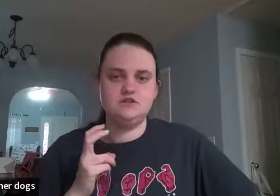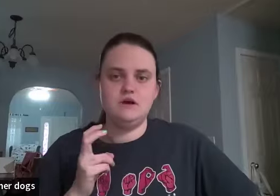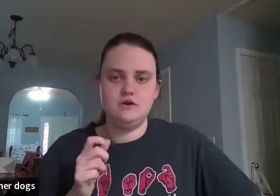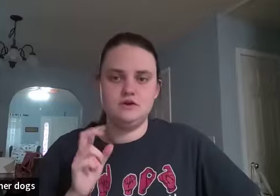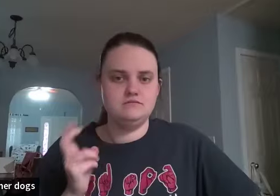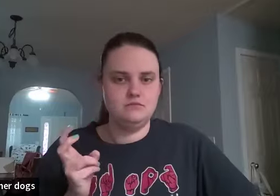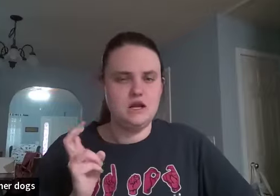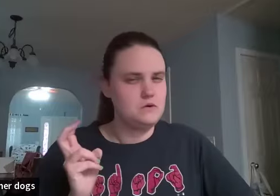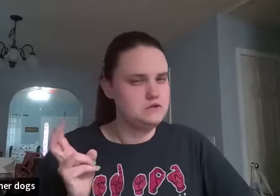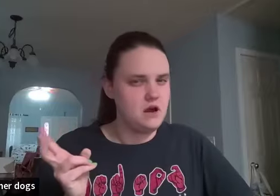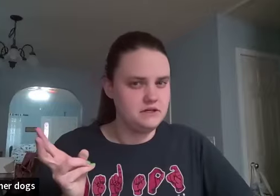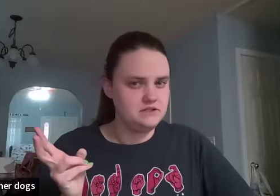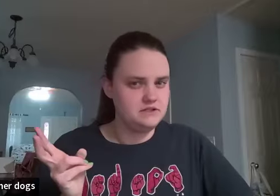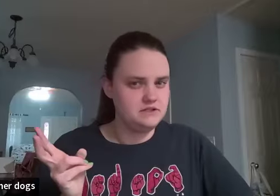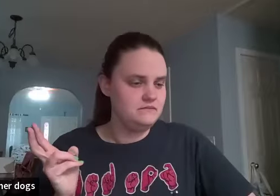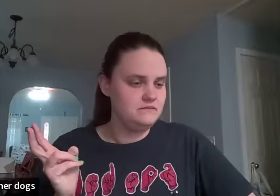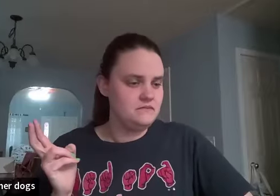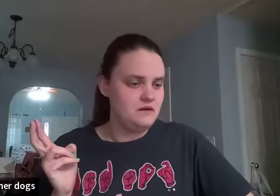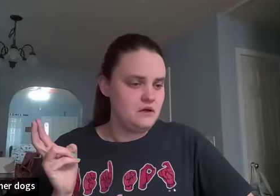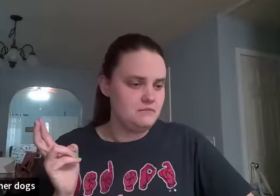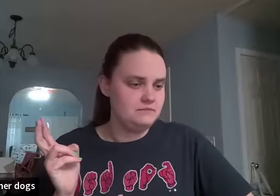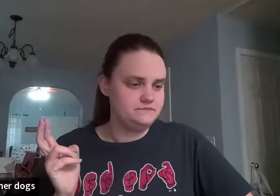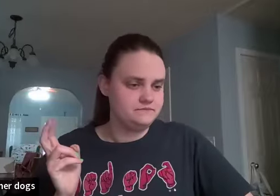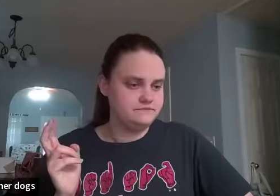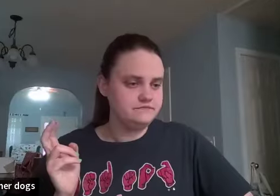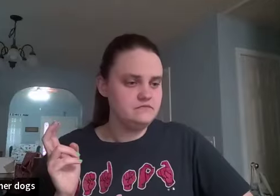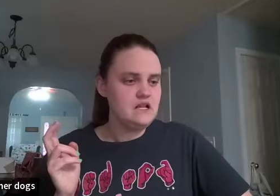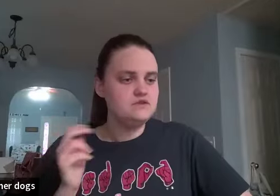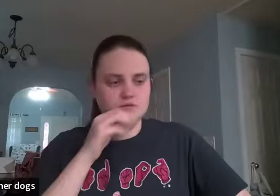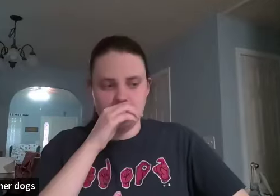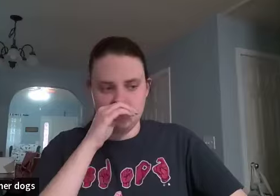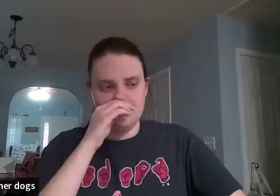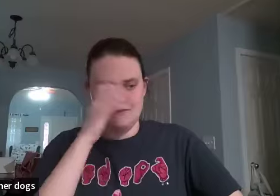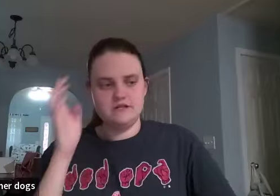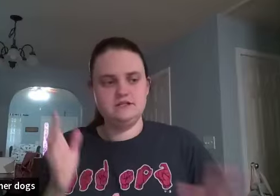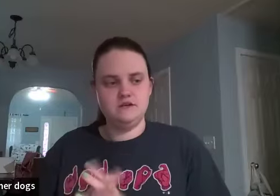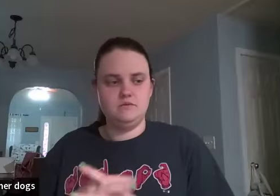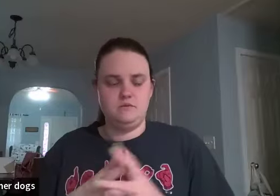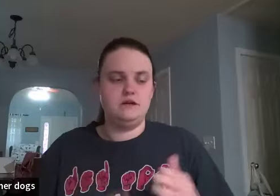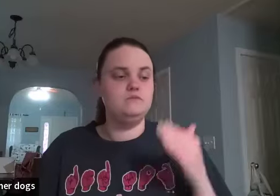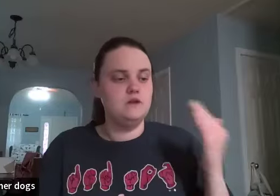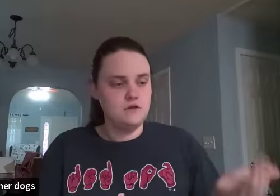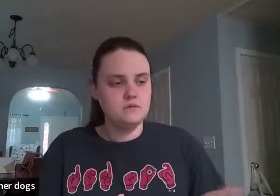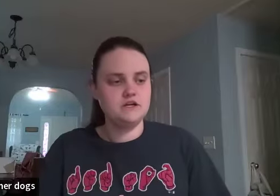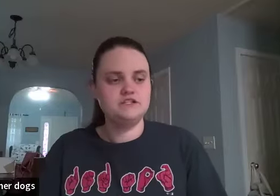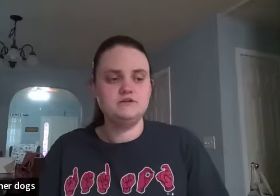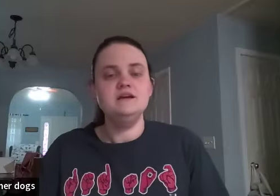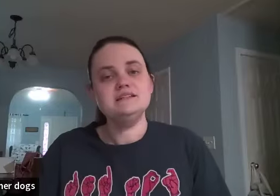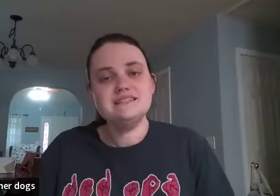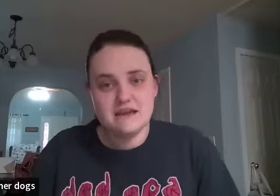to other whatever topics you need. Okay. So another one another one we're going to do is the